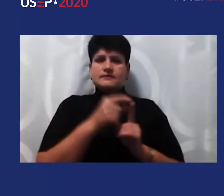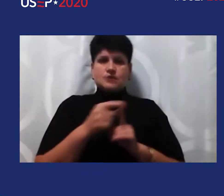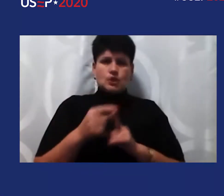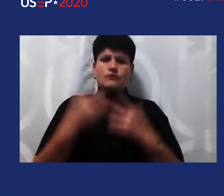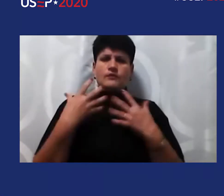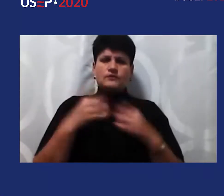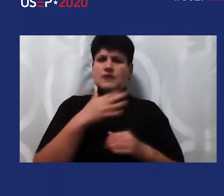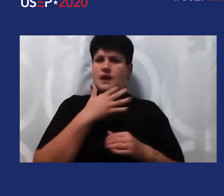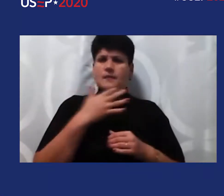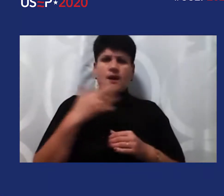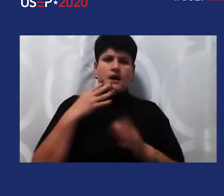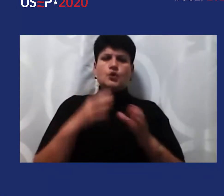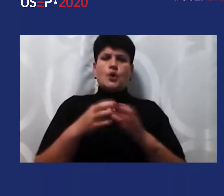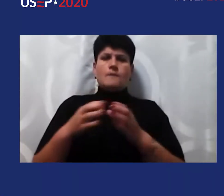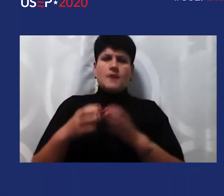been